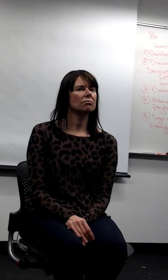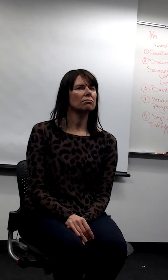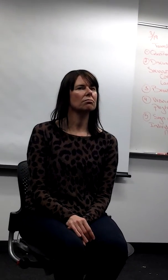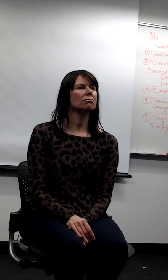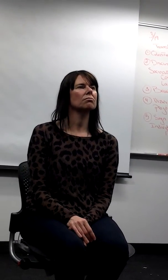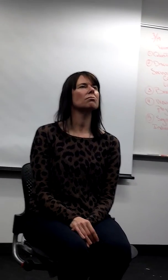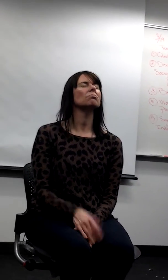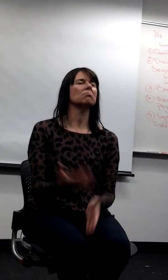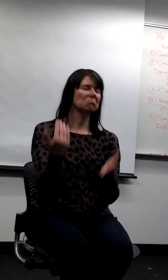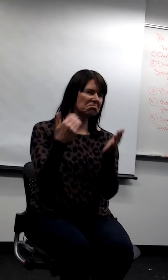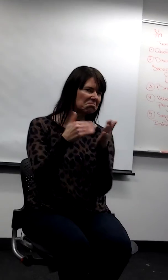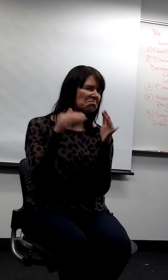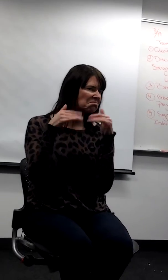with.